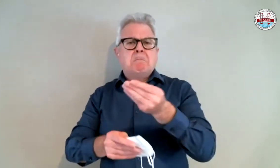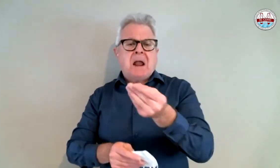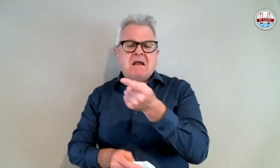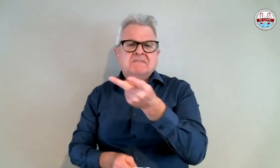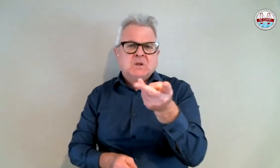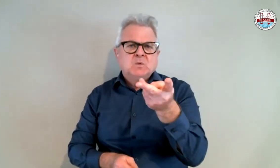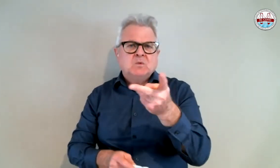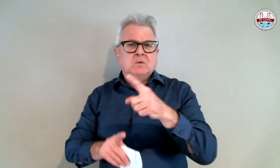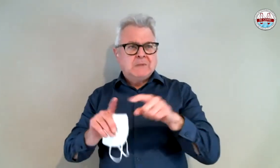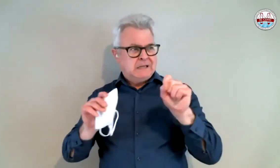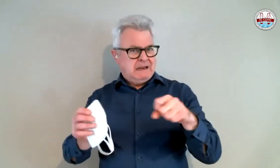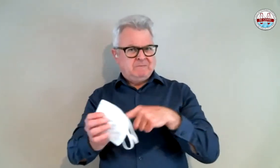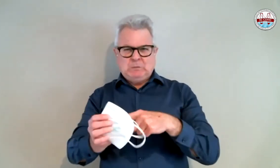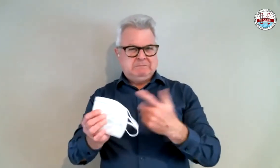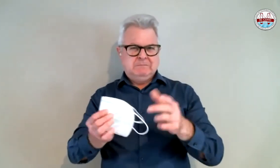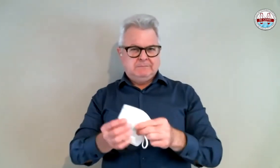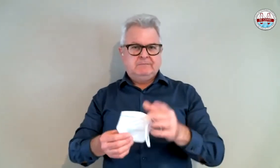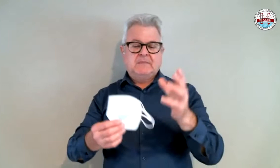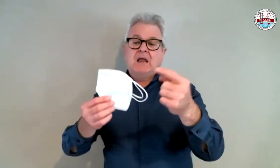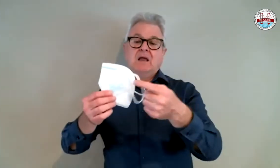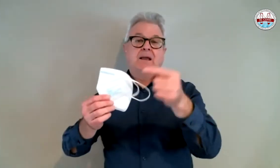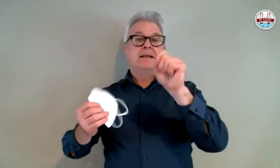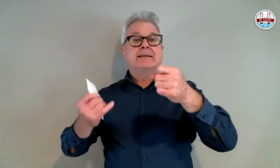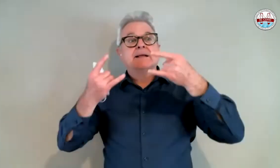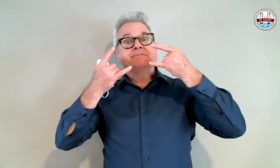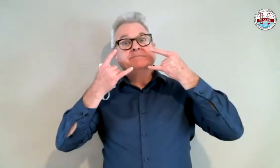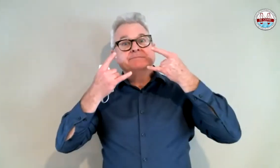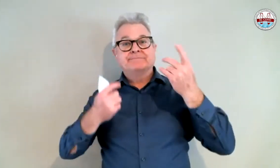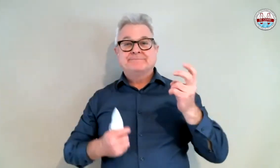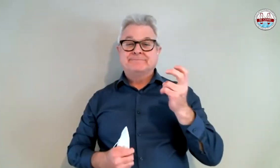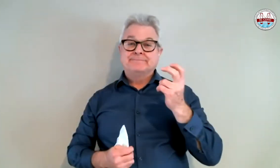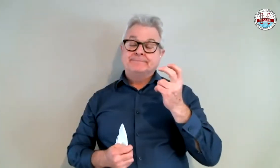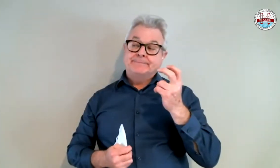one, cannot. I buy a few at a time, but would I be able to buy a lot of them? Probably not.